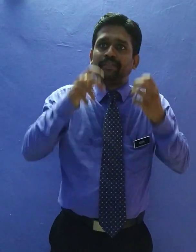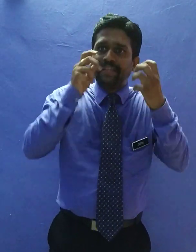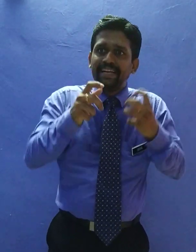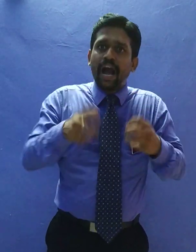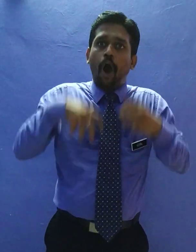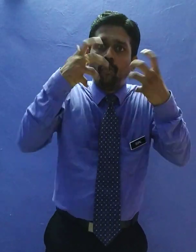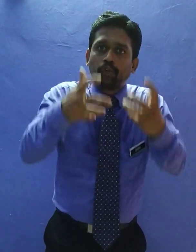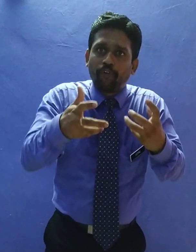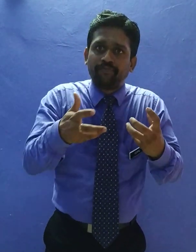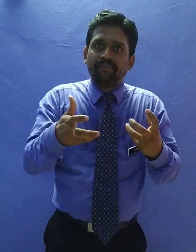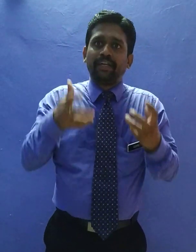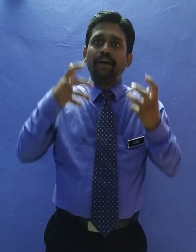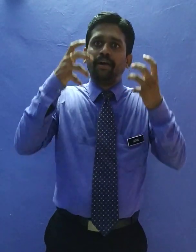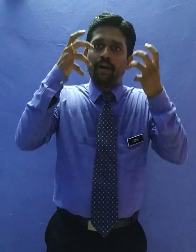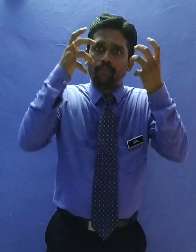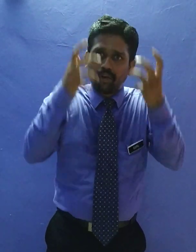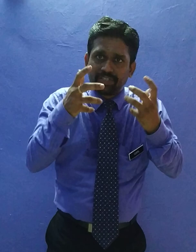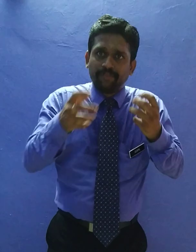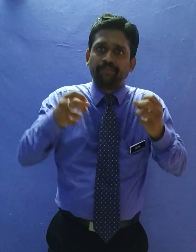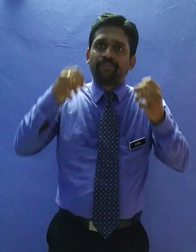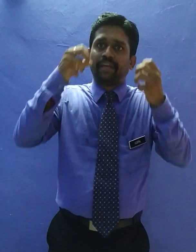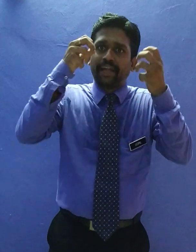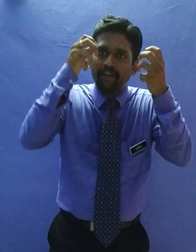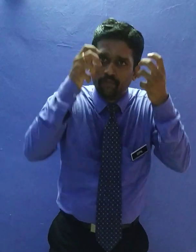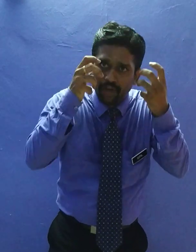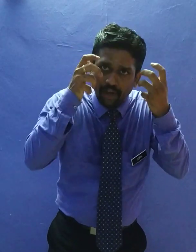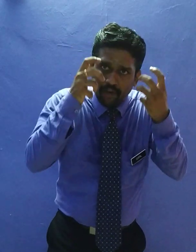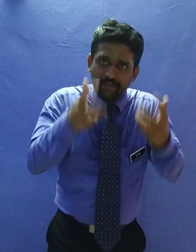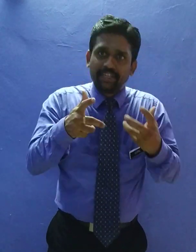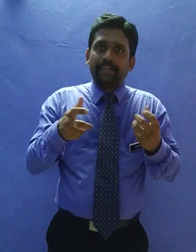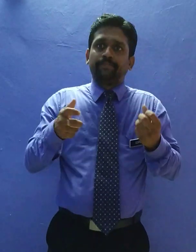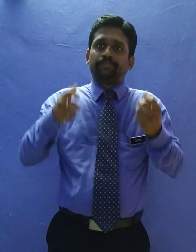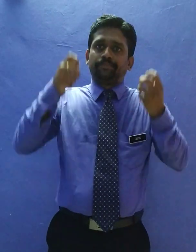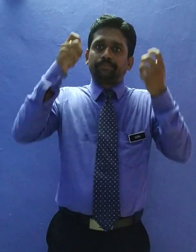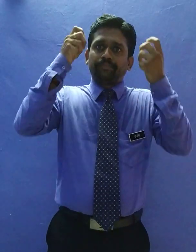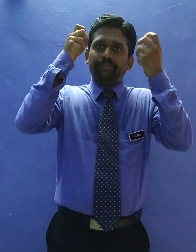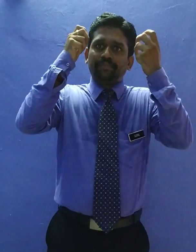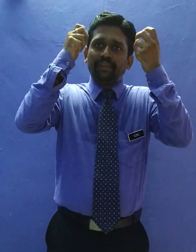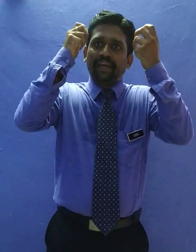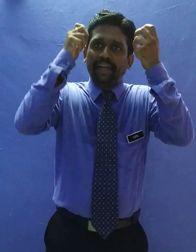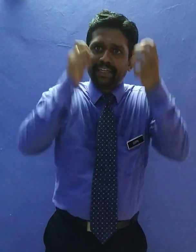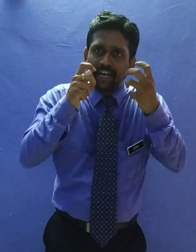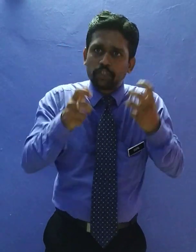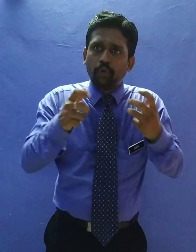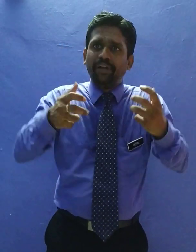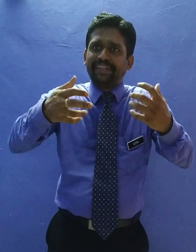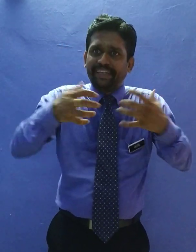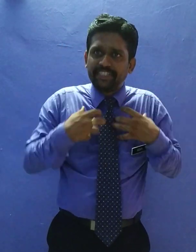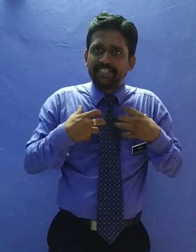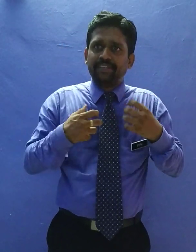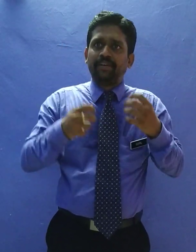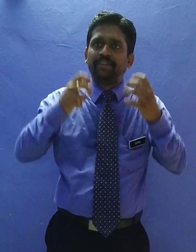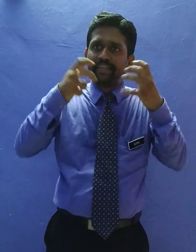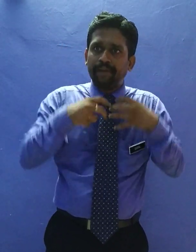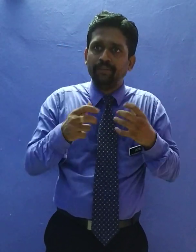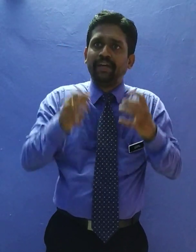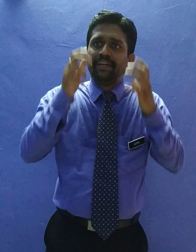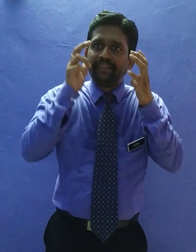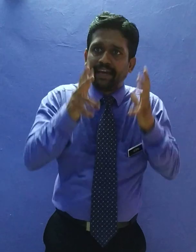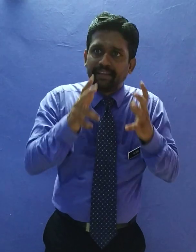think out of the box. And basically, it also teaches them that